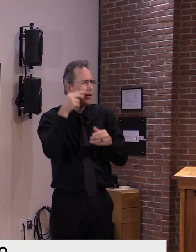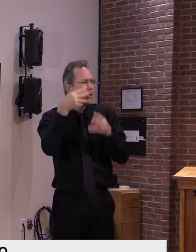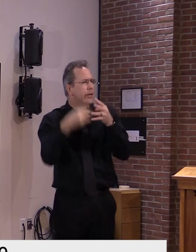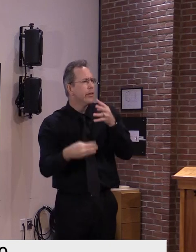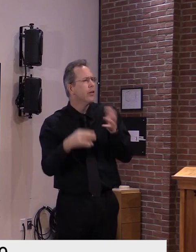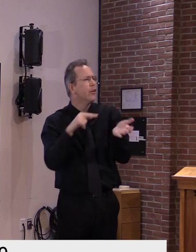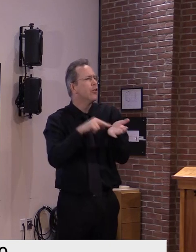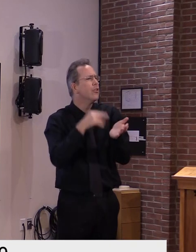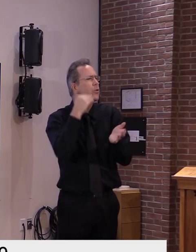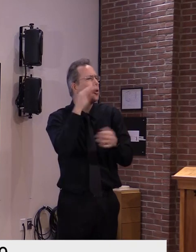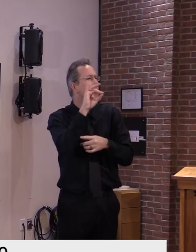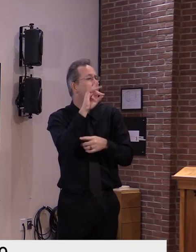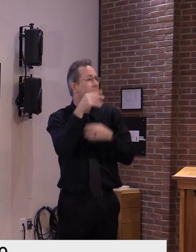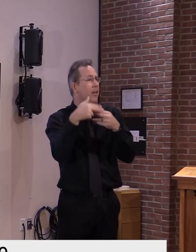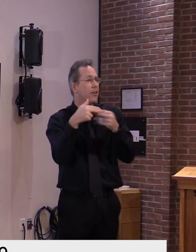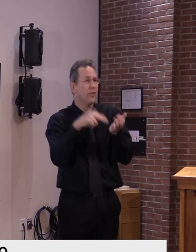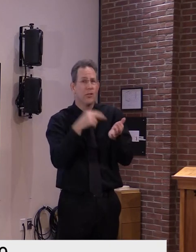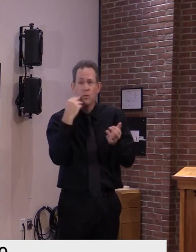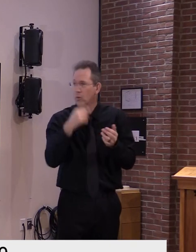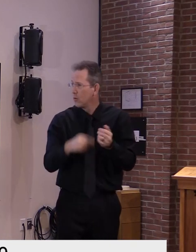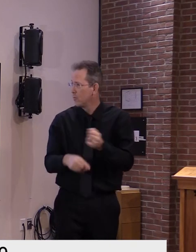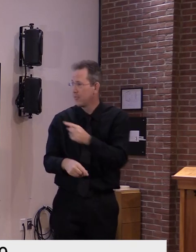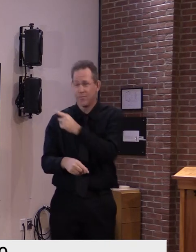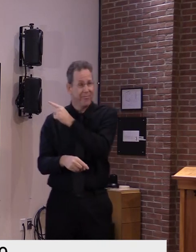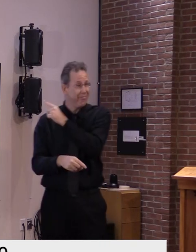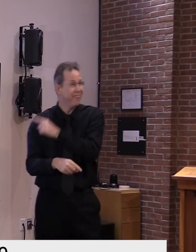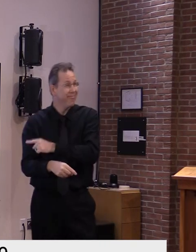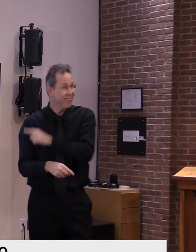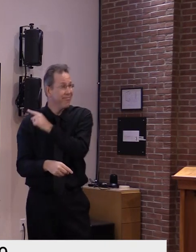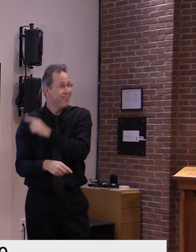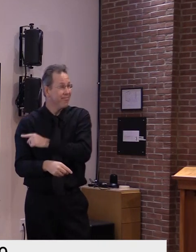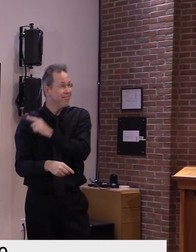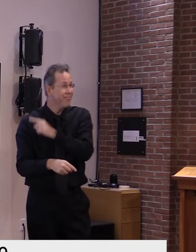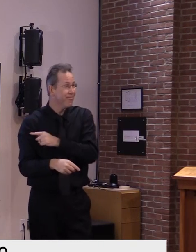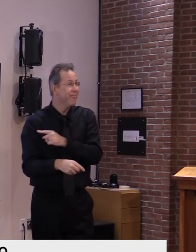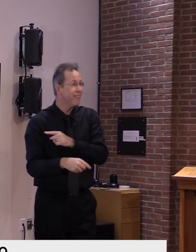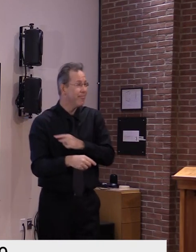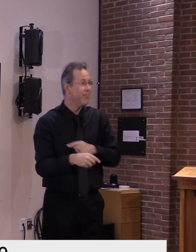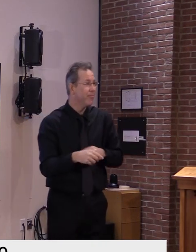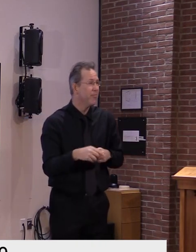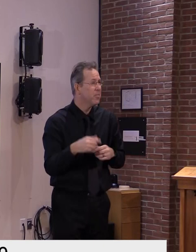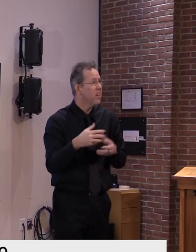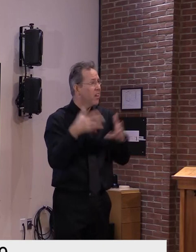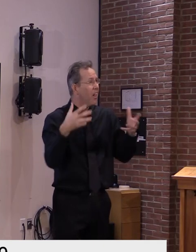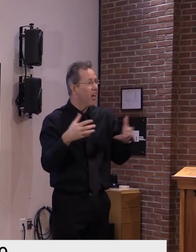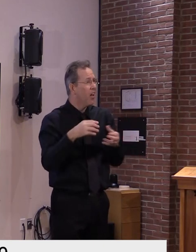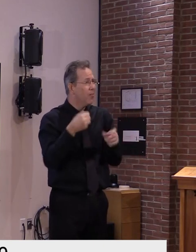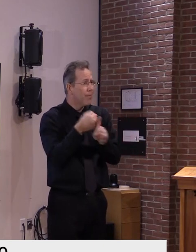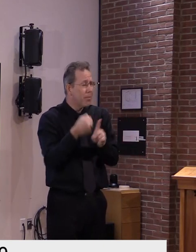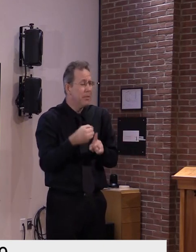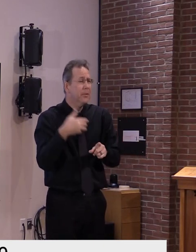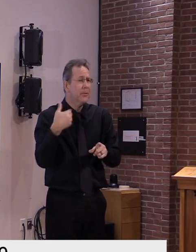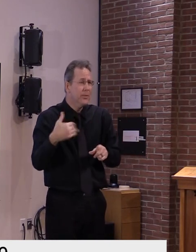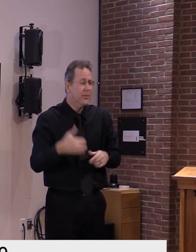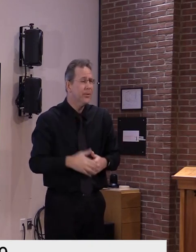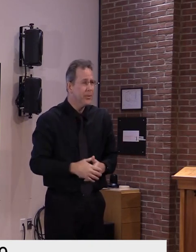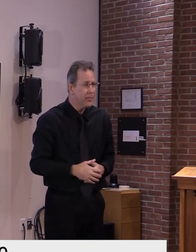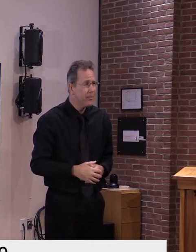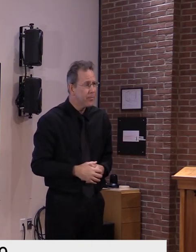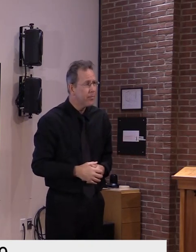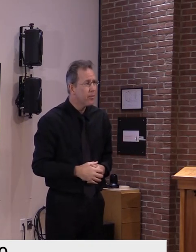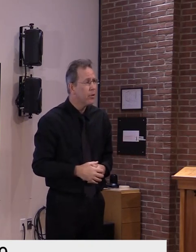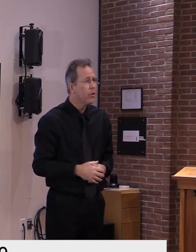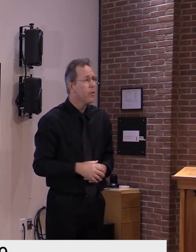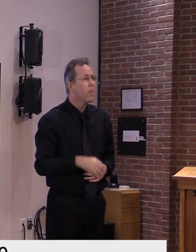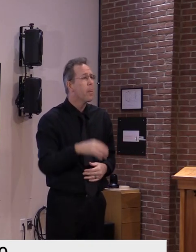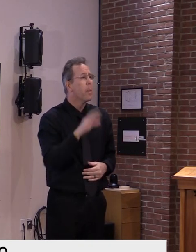of COVID-19. You see from these numbers how susceptible these facilities are to rapid and extensive